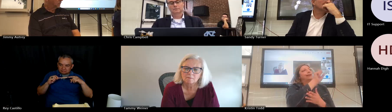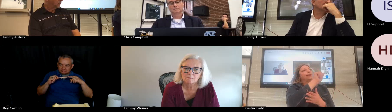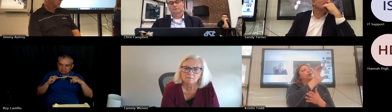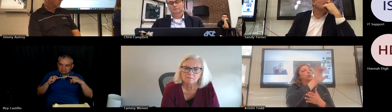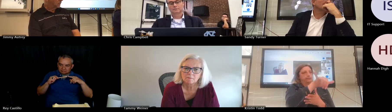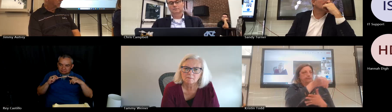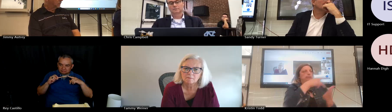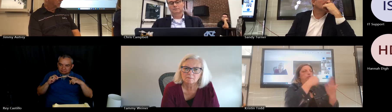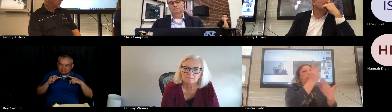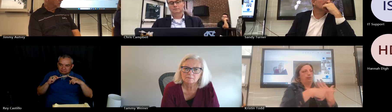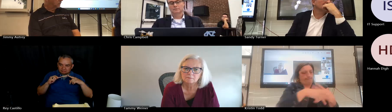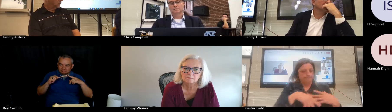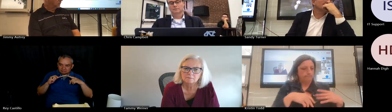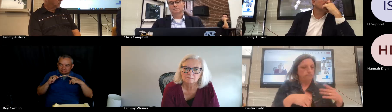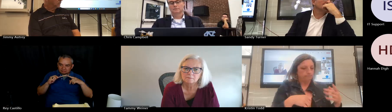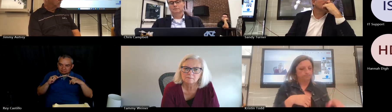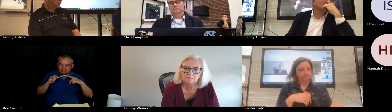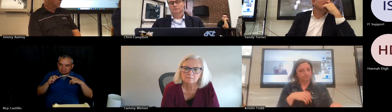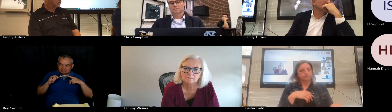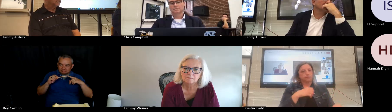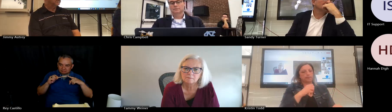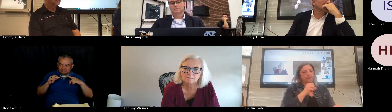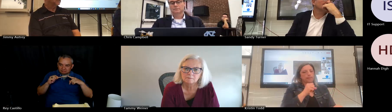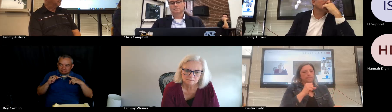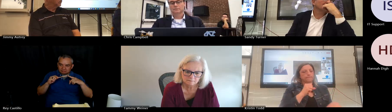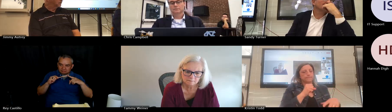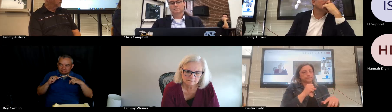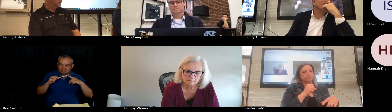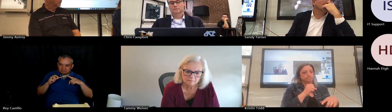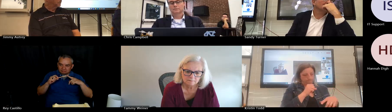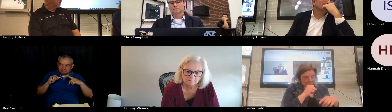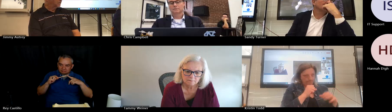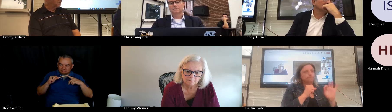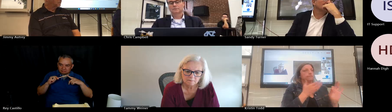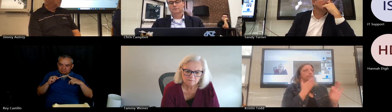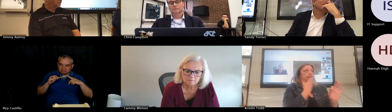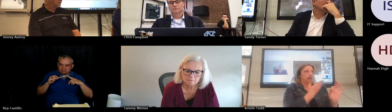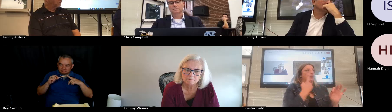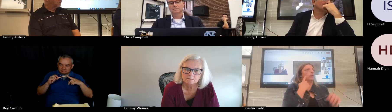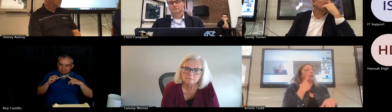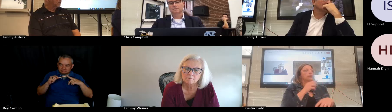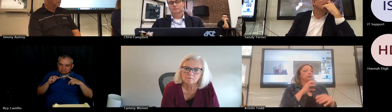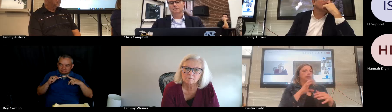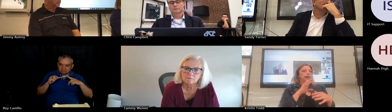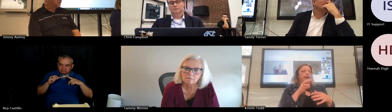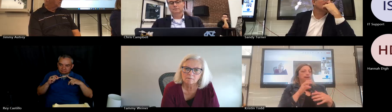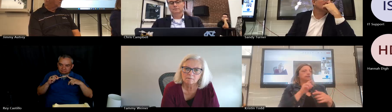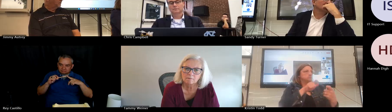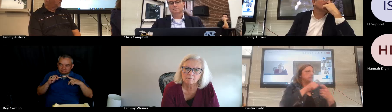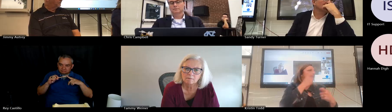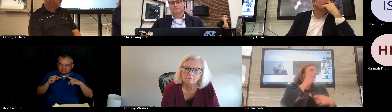And then literacy, excuse me, the Bedrock Literacy Program.